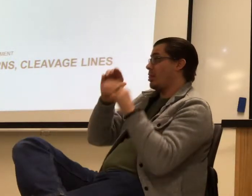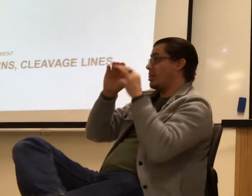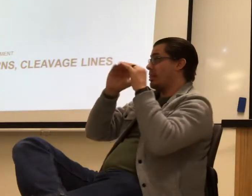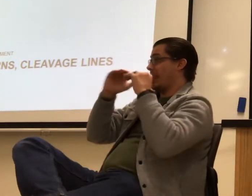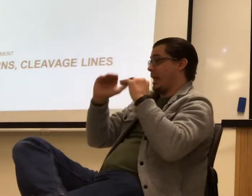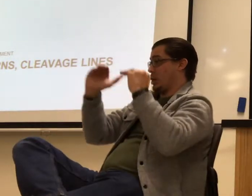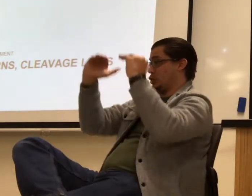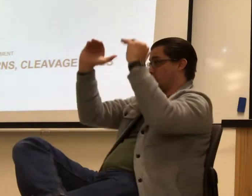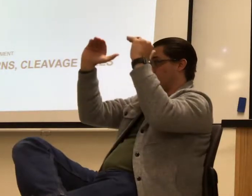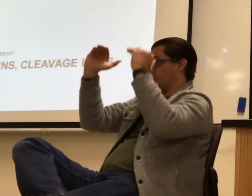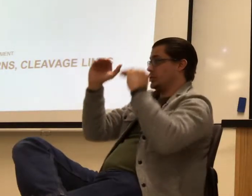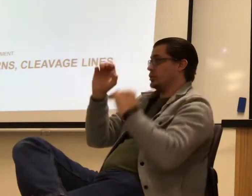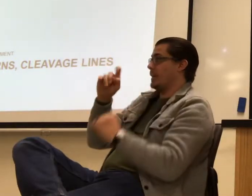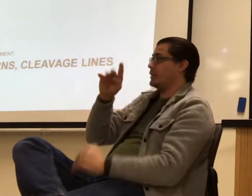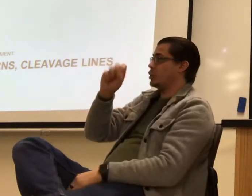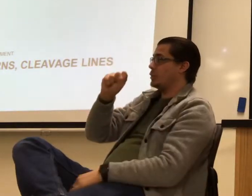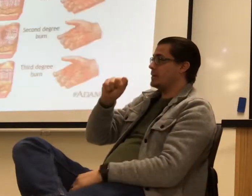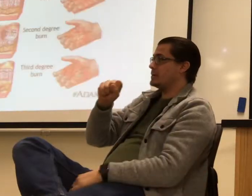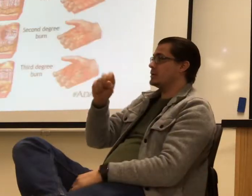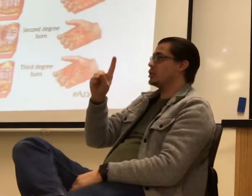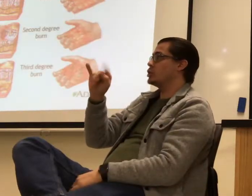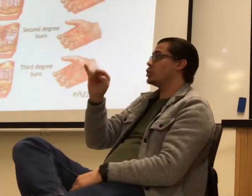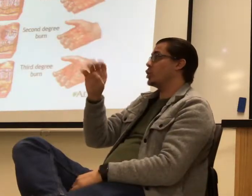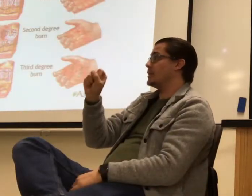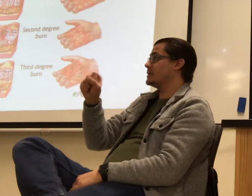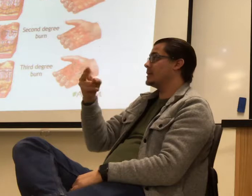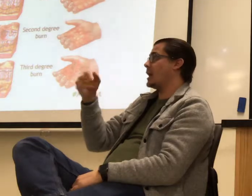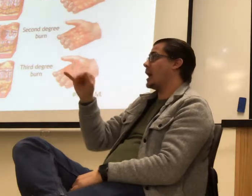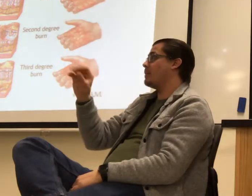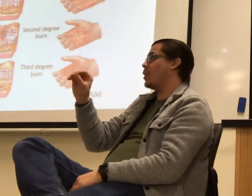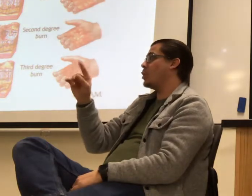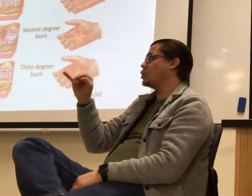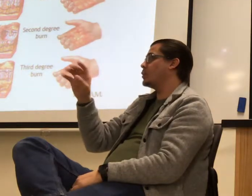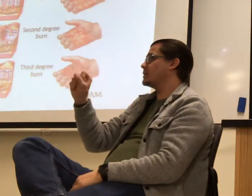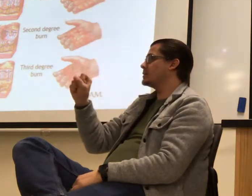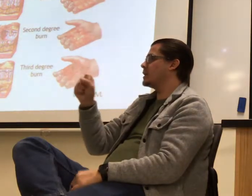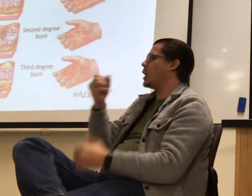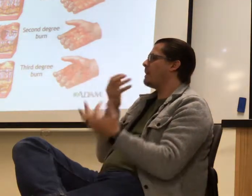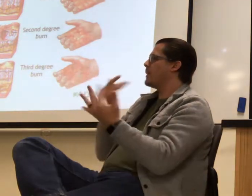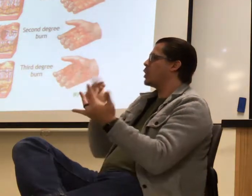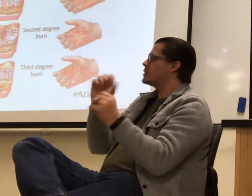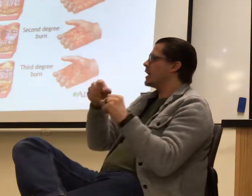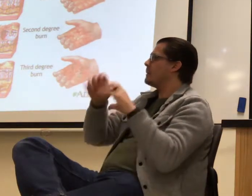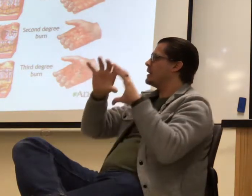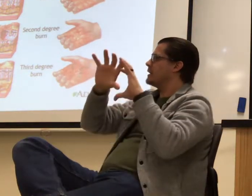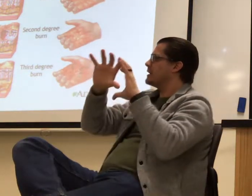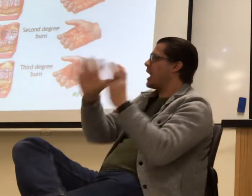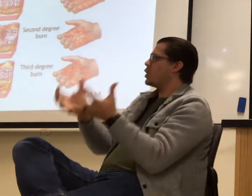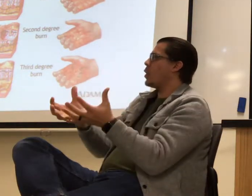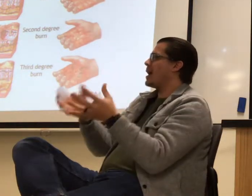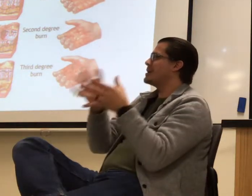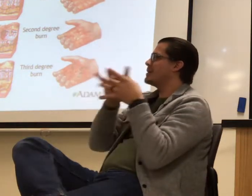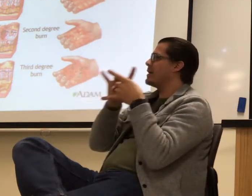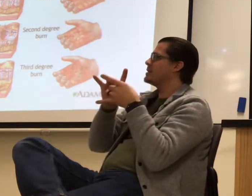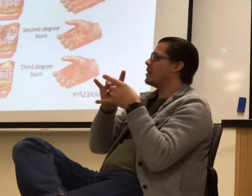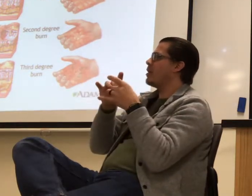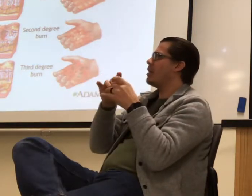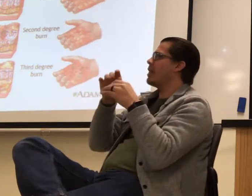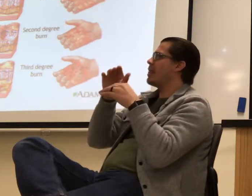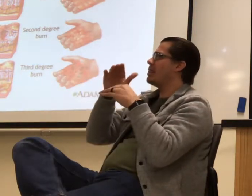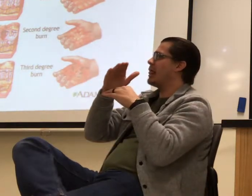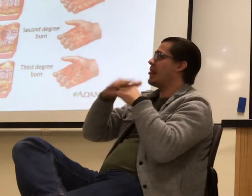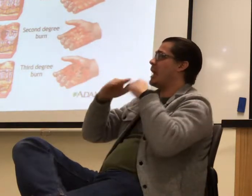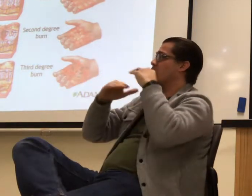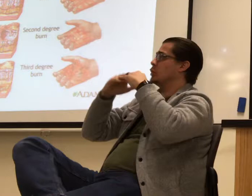epidermis, dermis, hypodermis, burns can be categorized based on the layers that